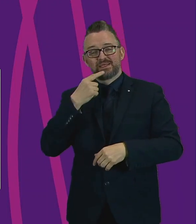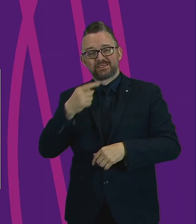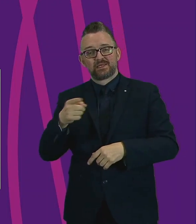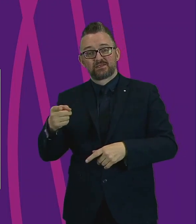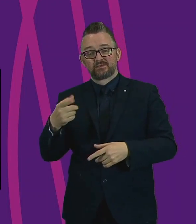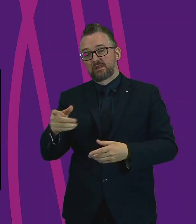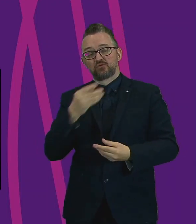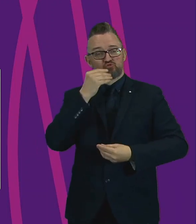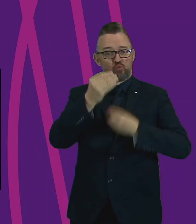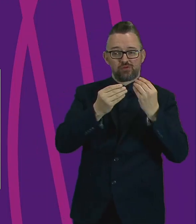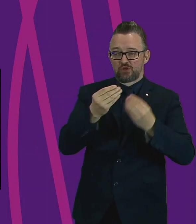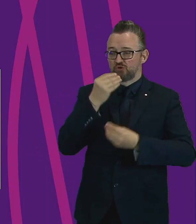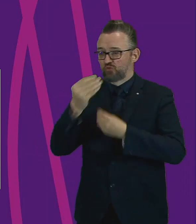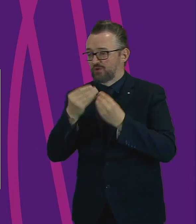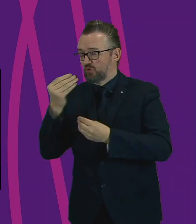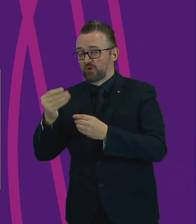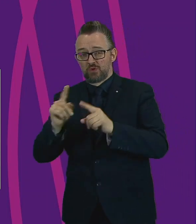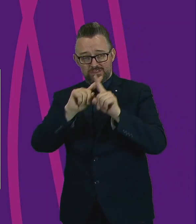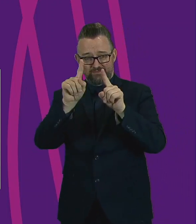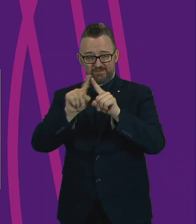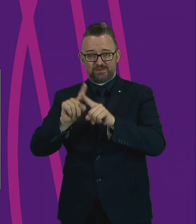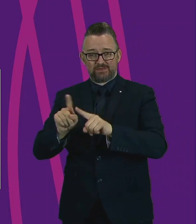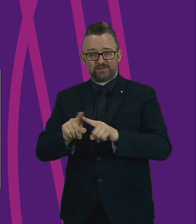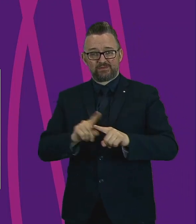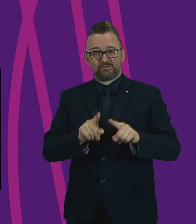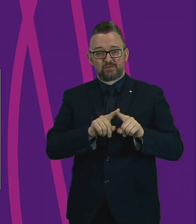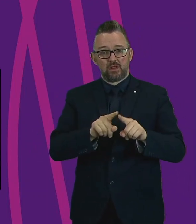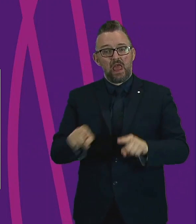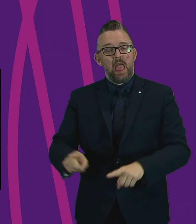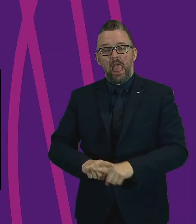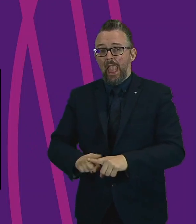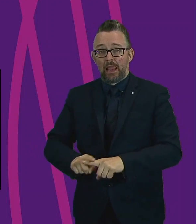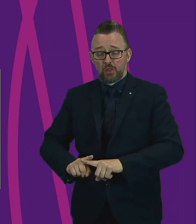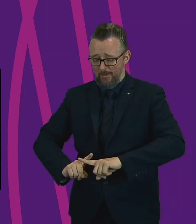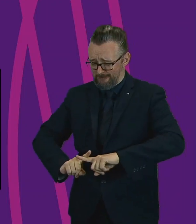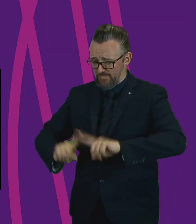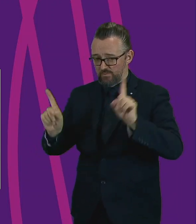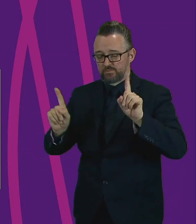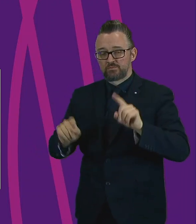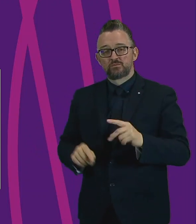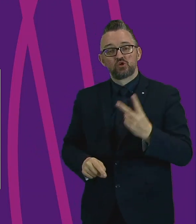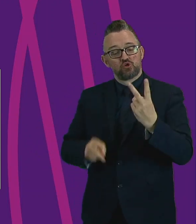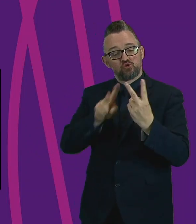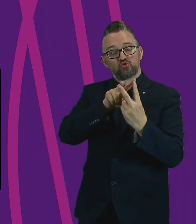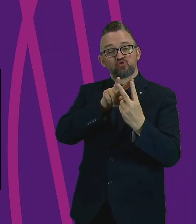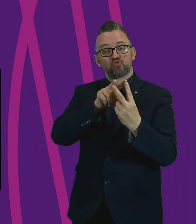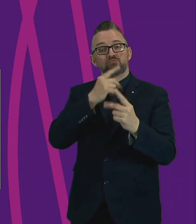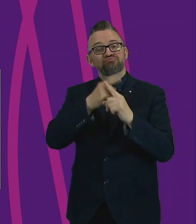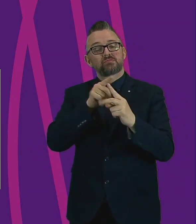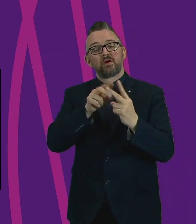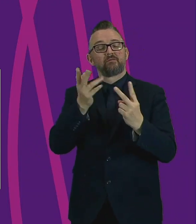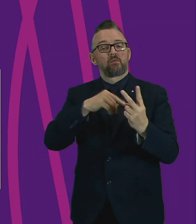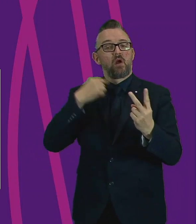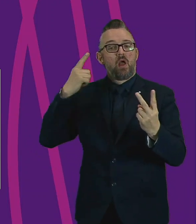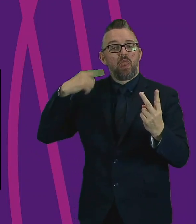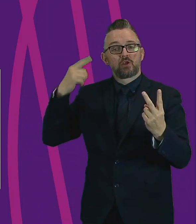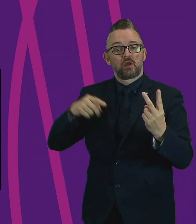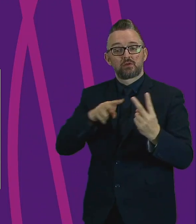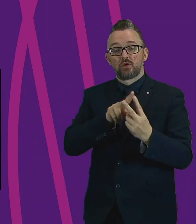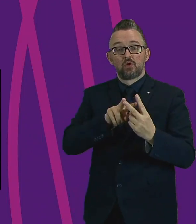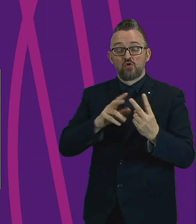very different about PPE in NHS England. The two speakers were two London doctors, and they were